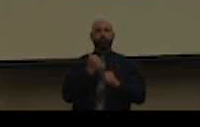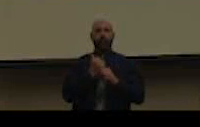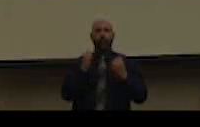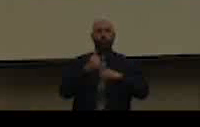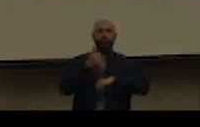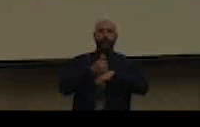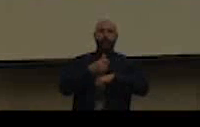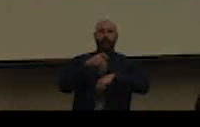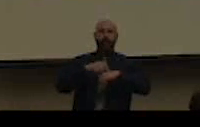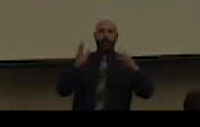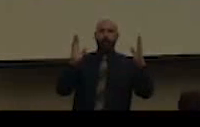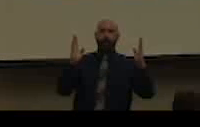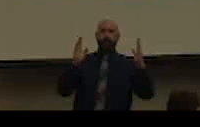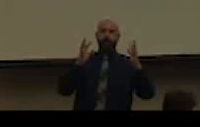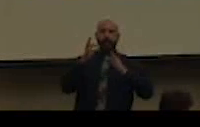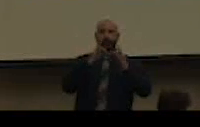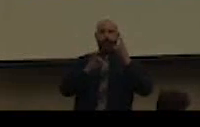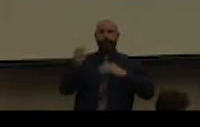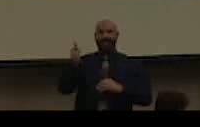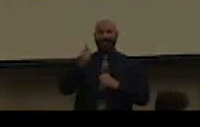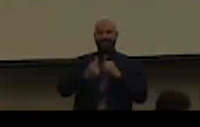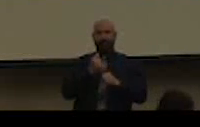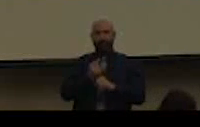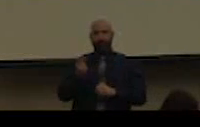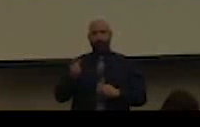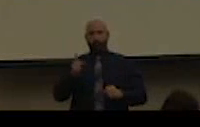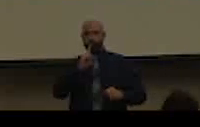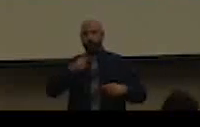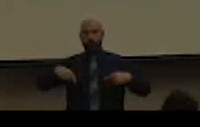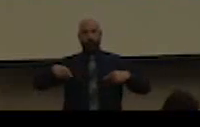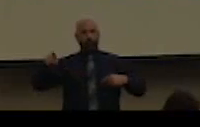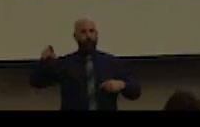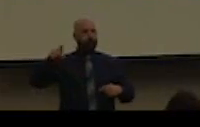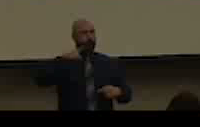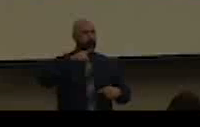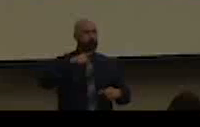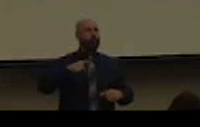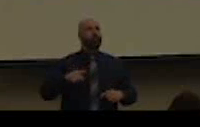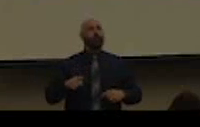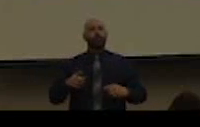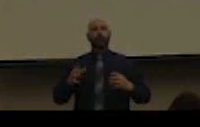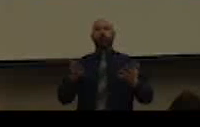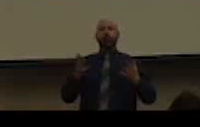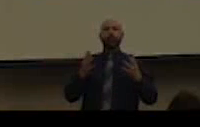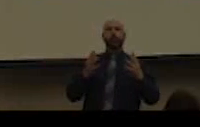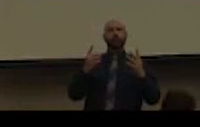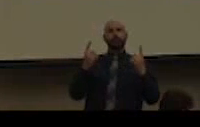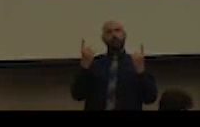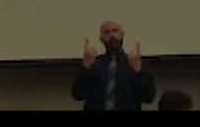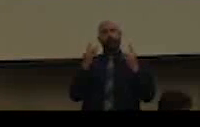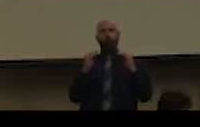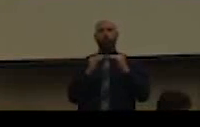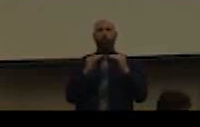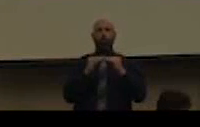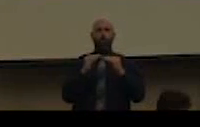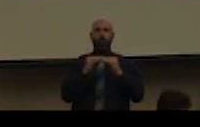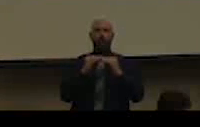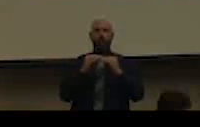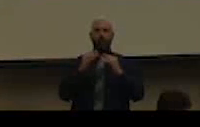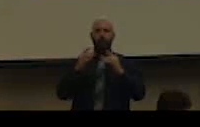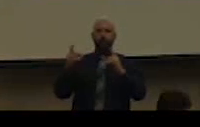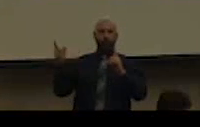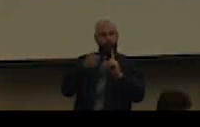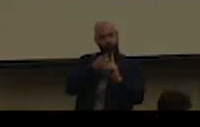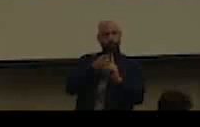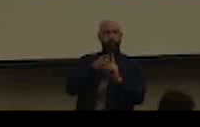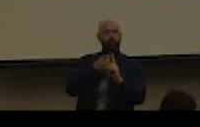10-year. That's kind of scary for them. And just having something a little more concrete and trying to develop a more,